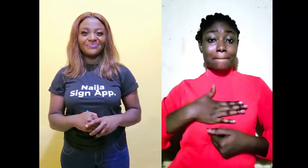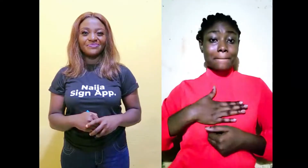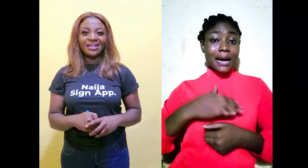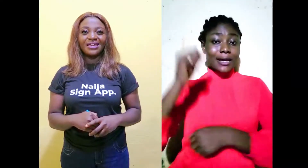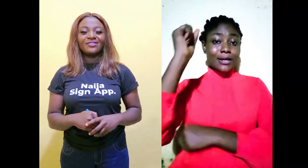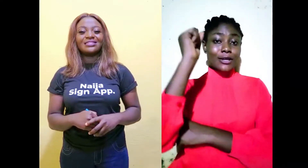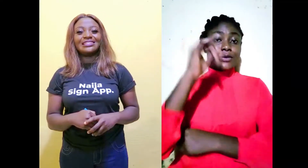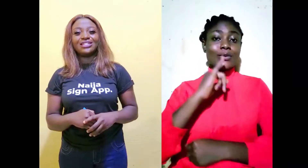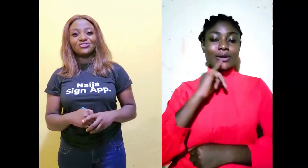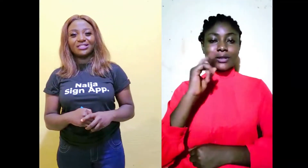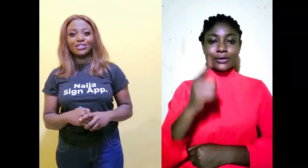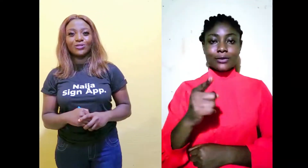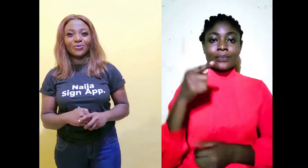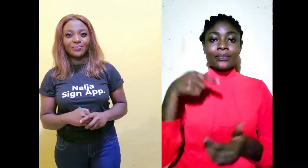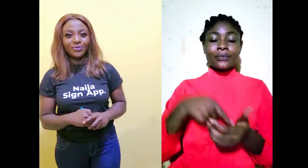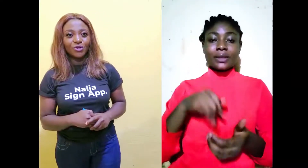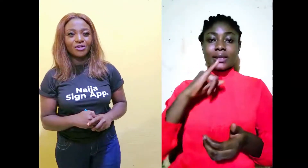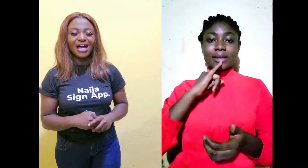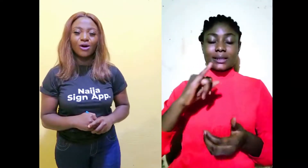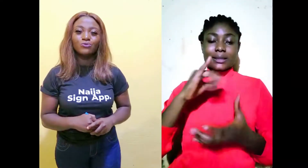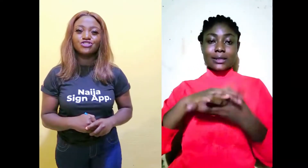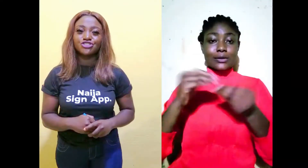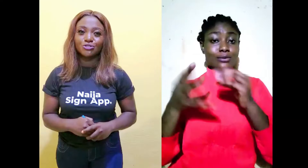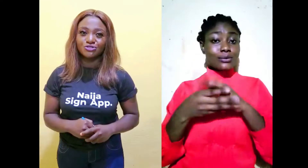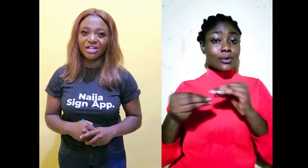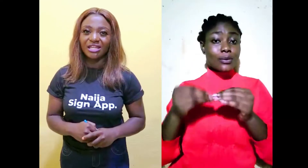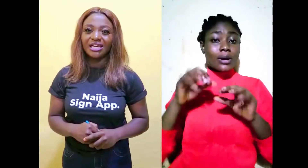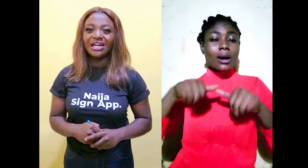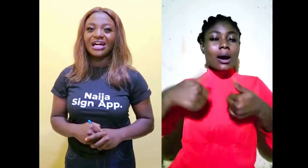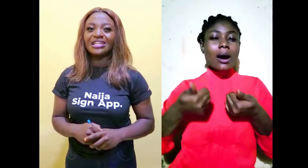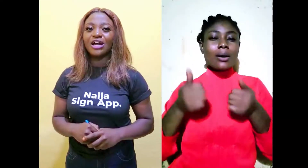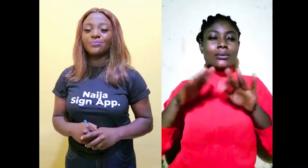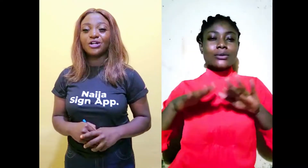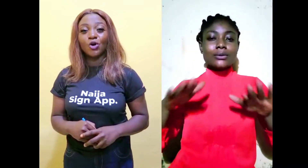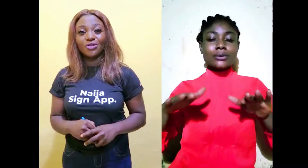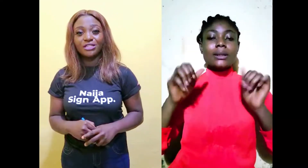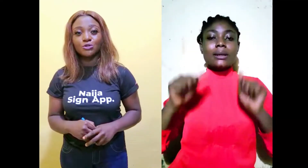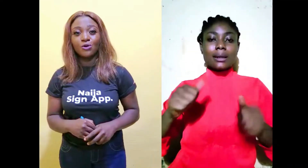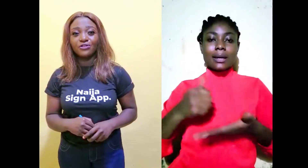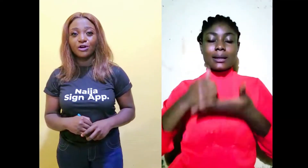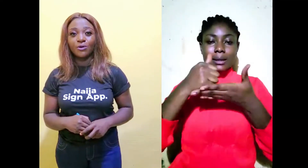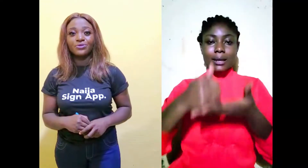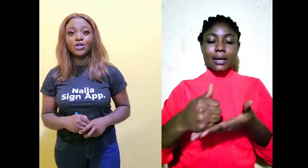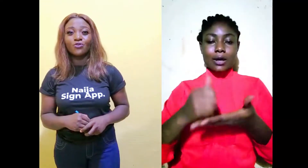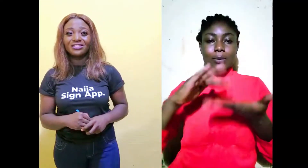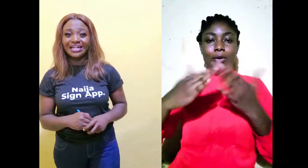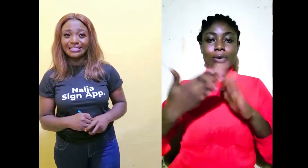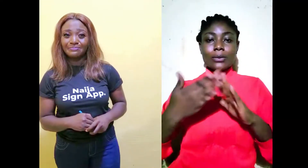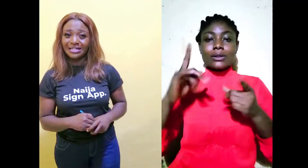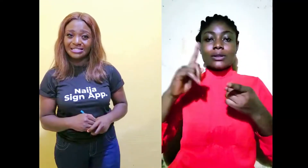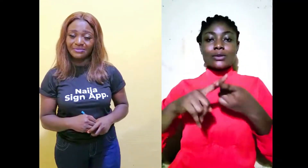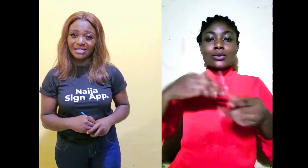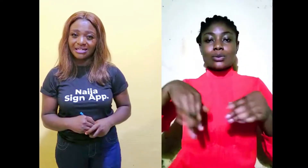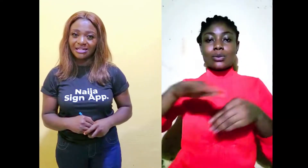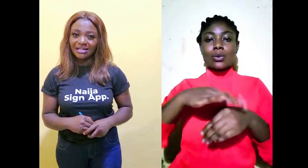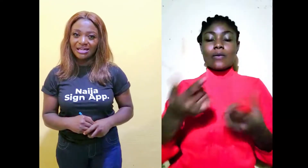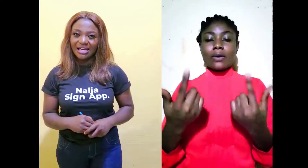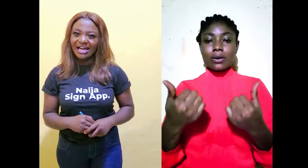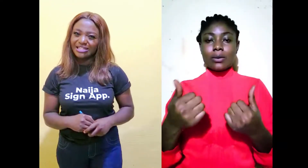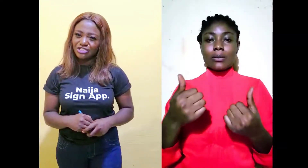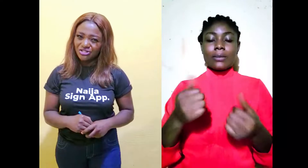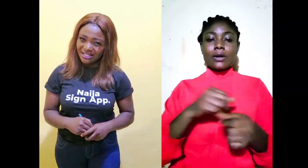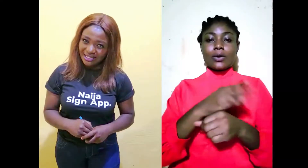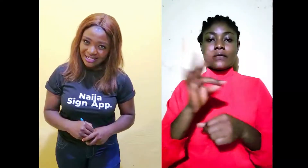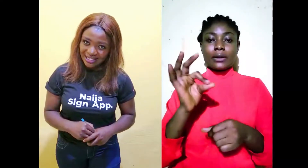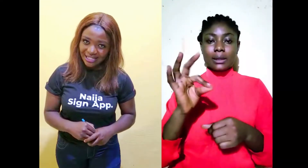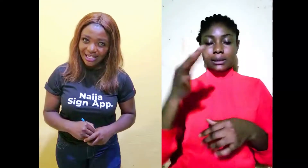You. This is a literacy storybook on how children can help their communities overcome the COVID-19 pandemic.